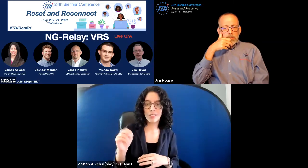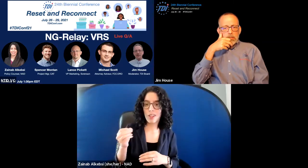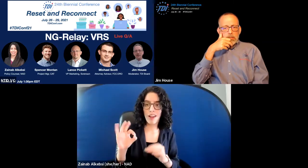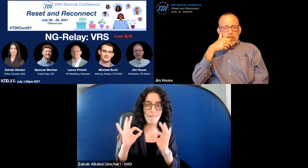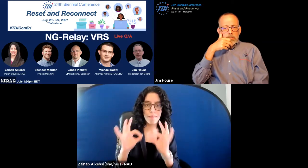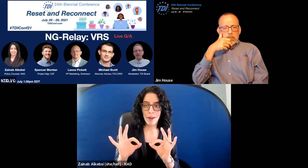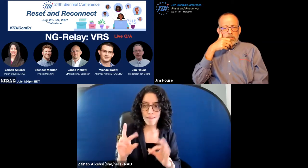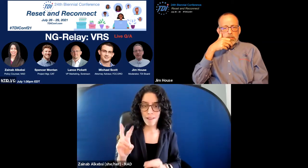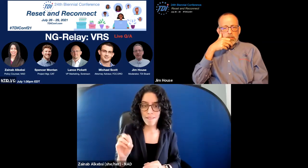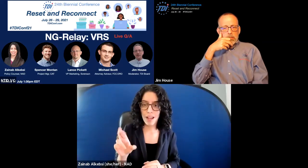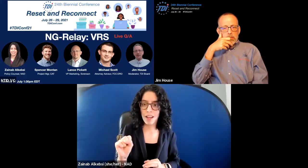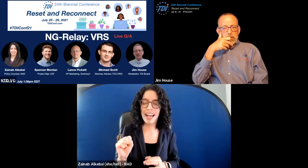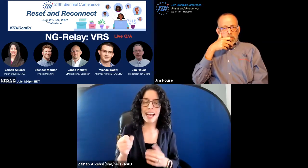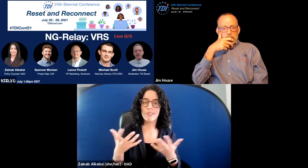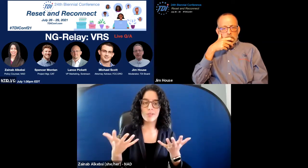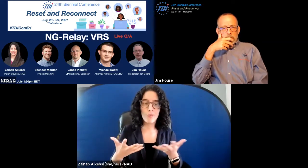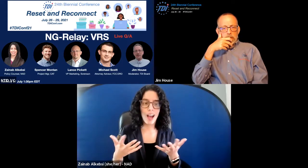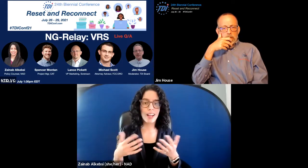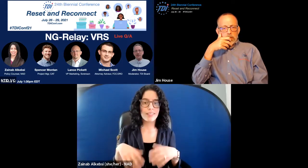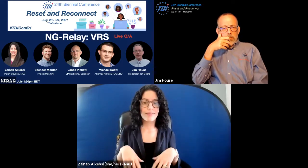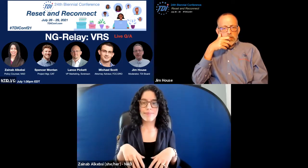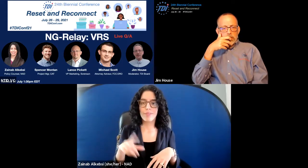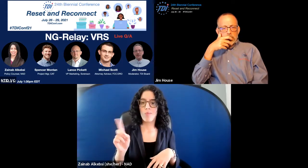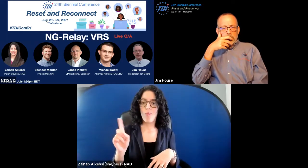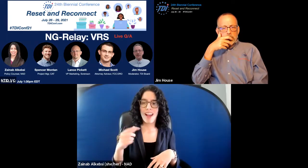also part of the vision of a perfect